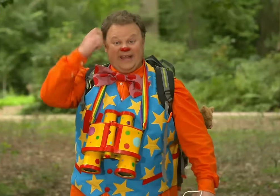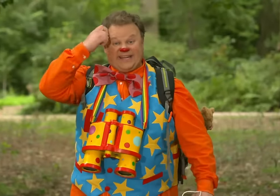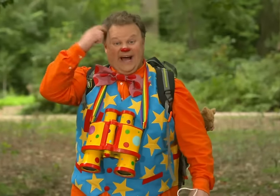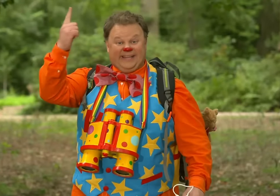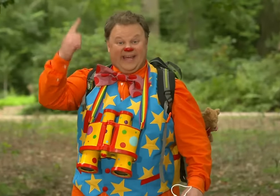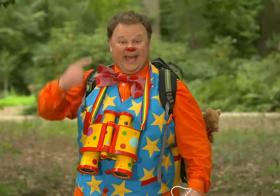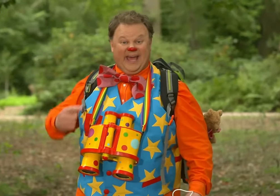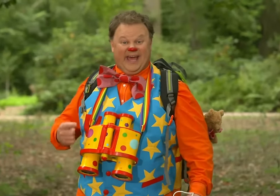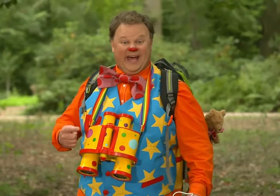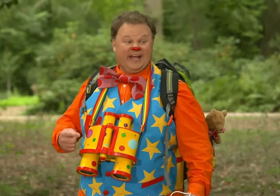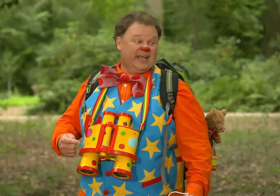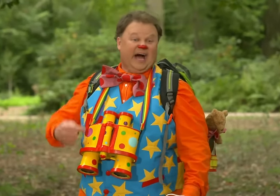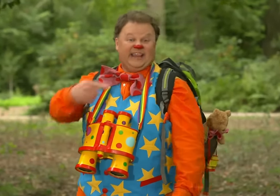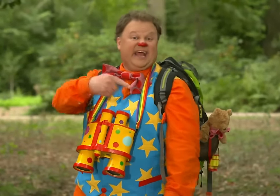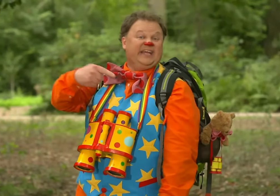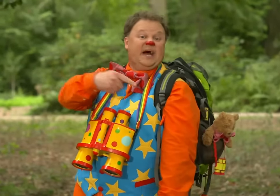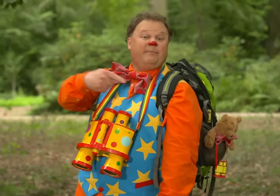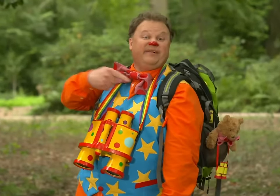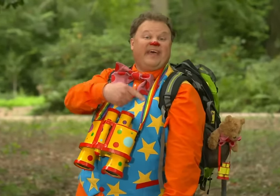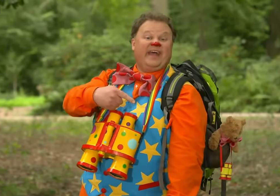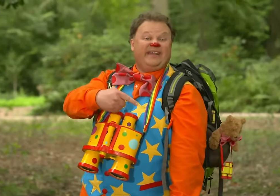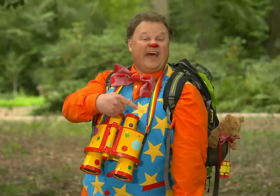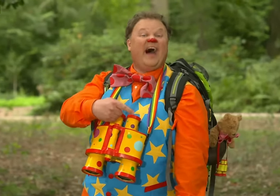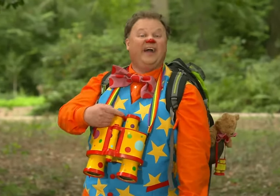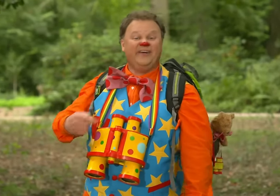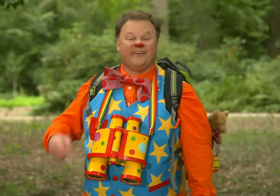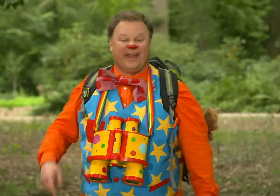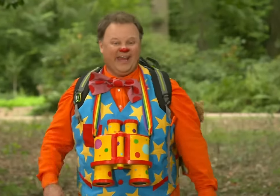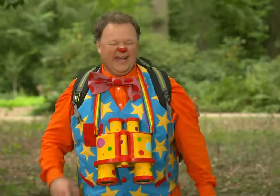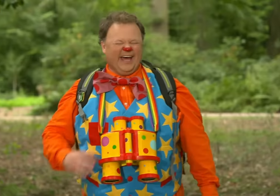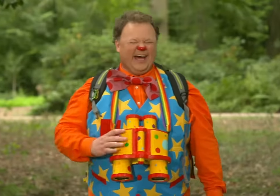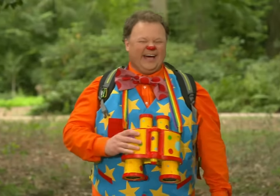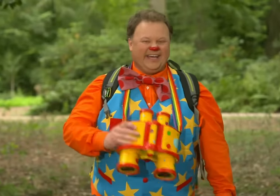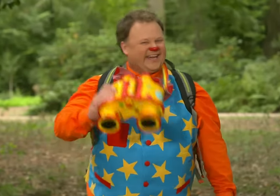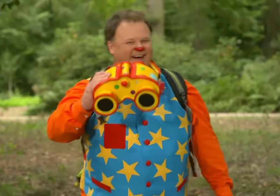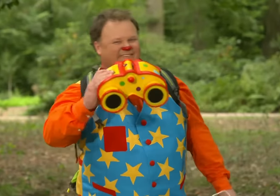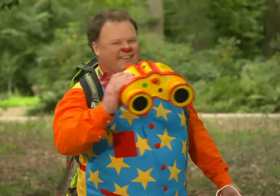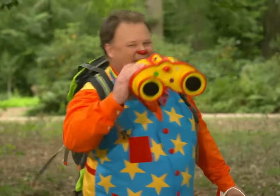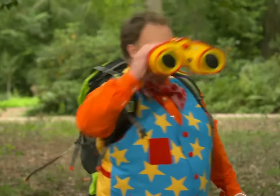Great idea! I think Tumble Ted is hungry. Come on then.